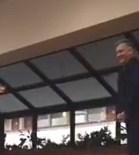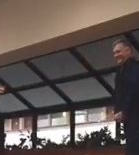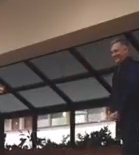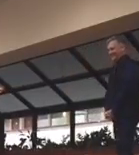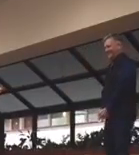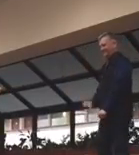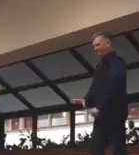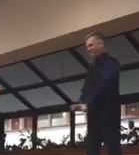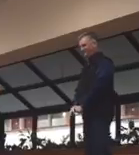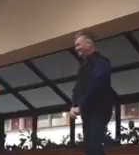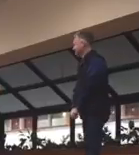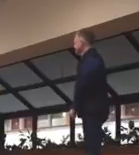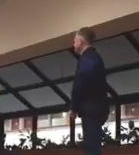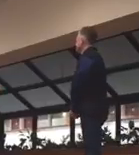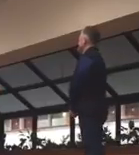Say.